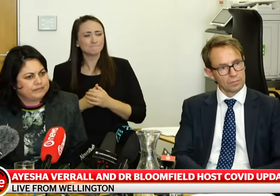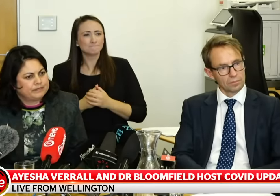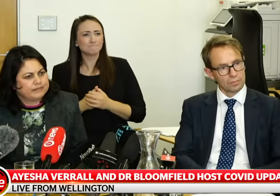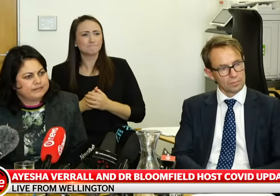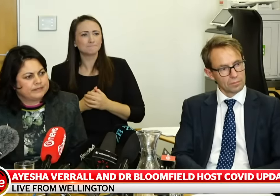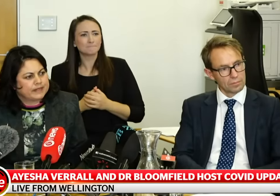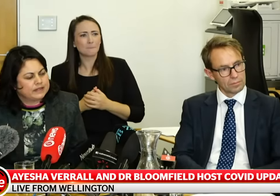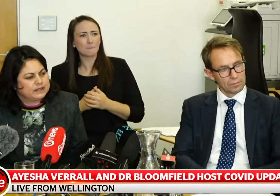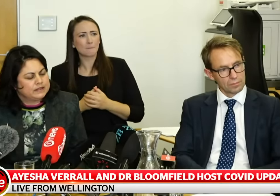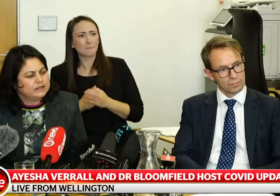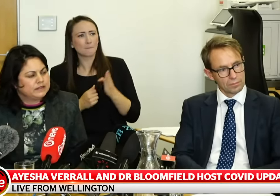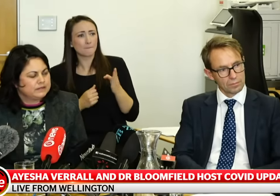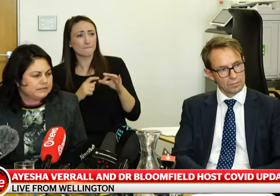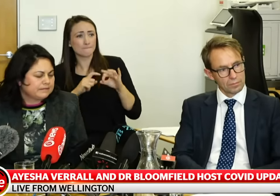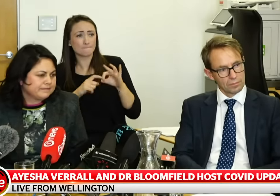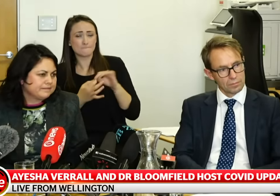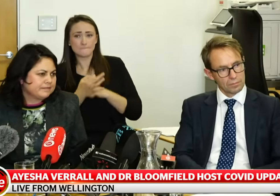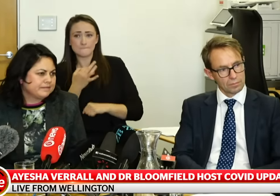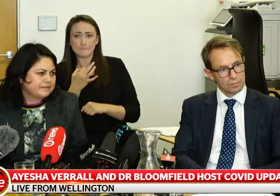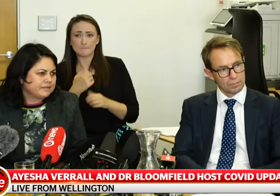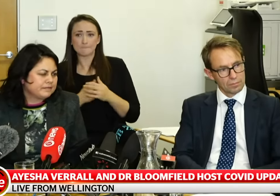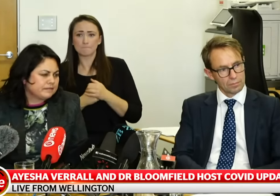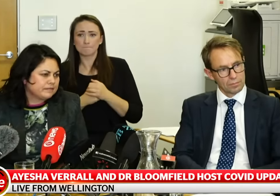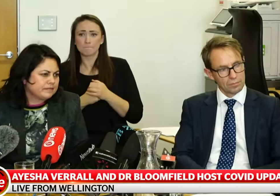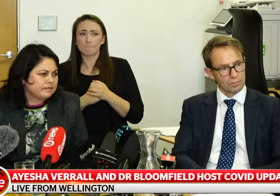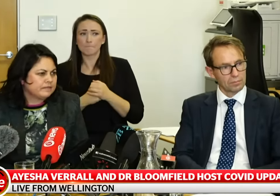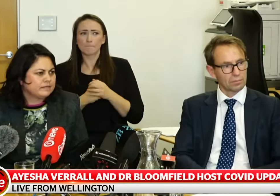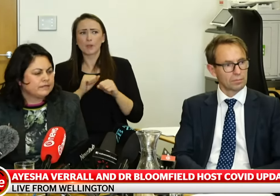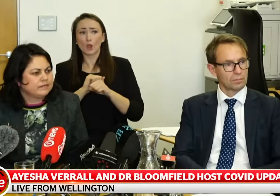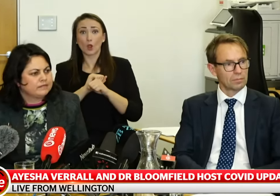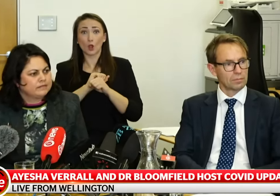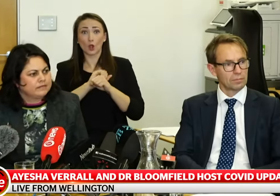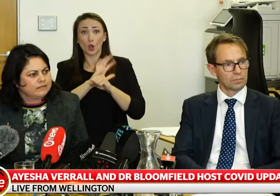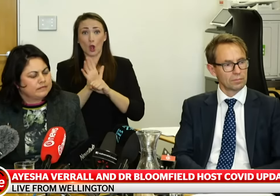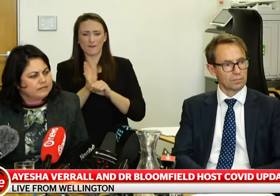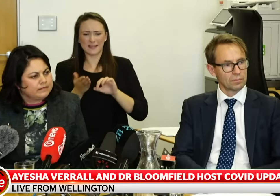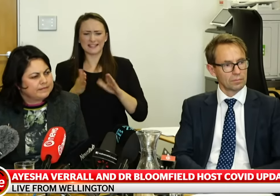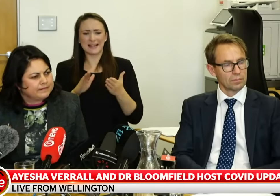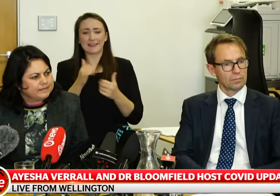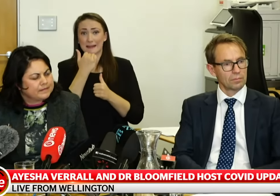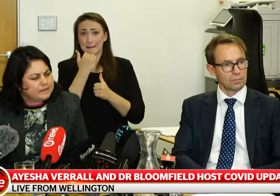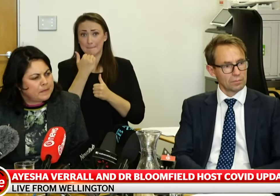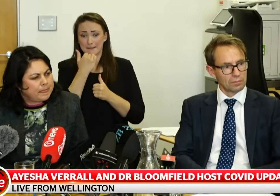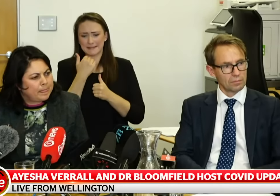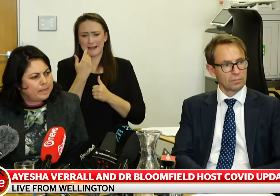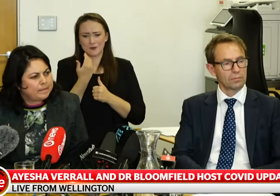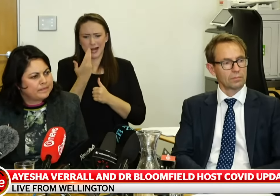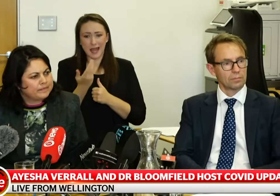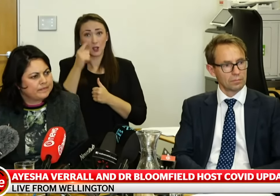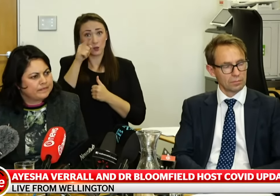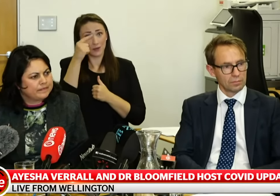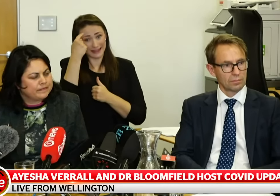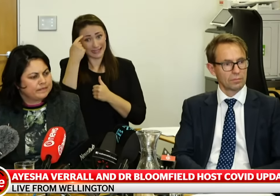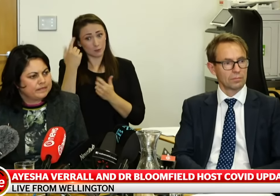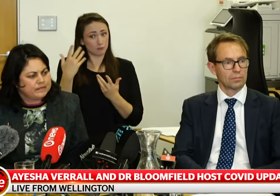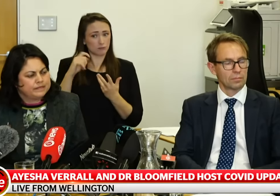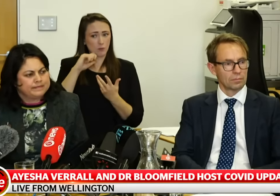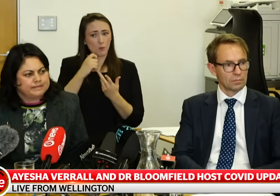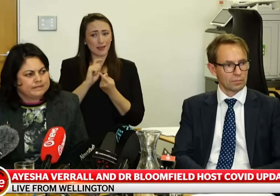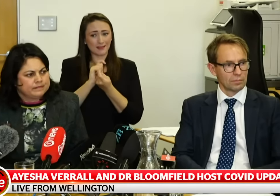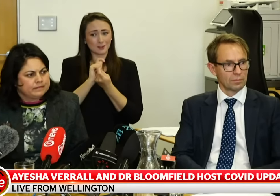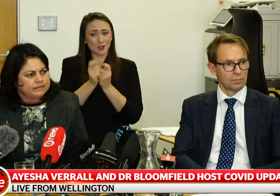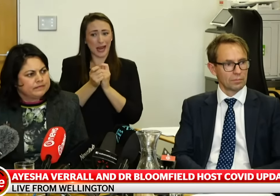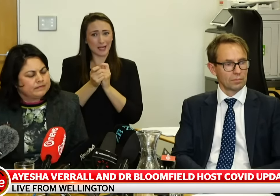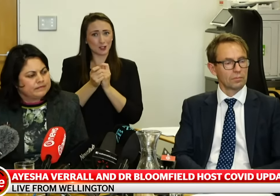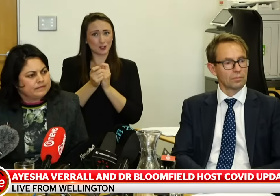more? Do you see the COVID death sort of numbers changing significantly in the next few months? You know, they've been between